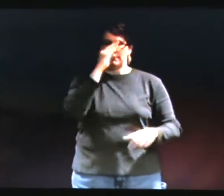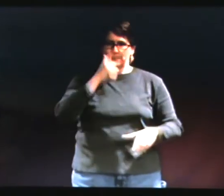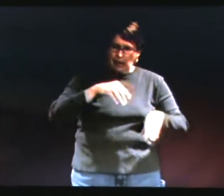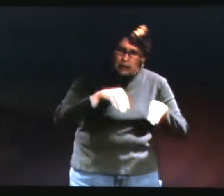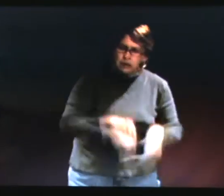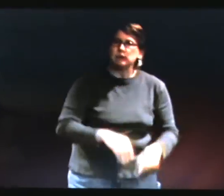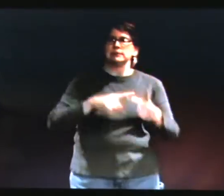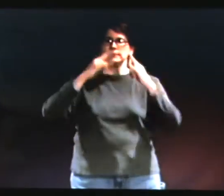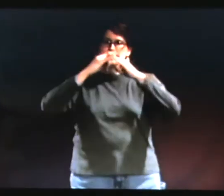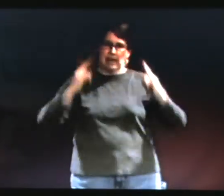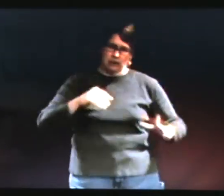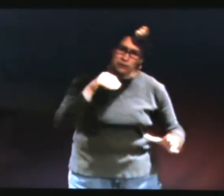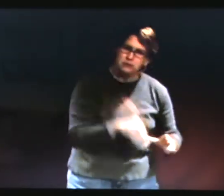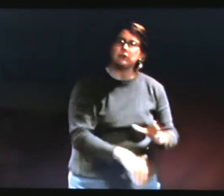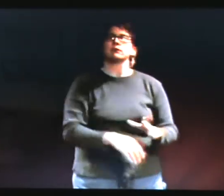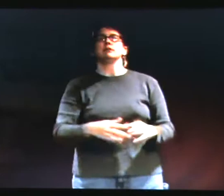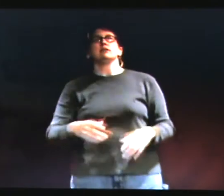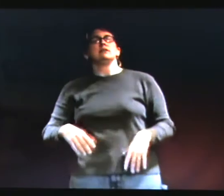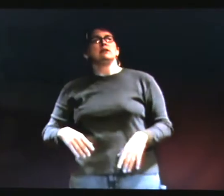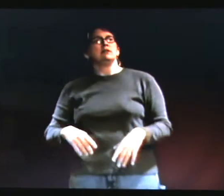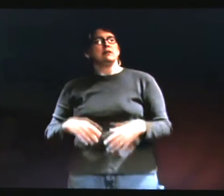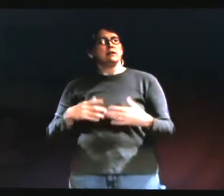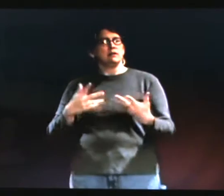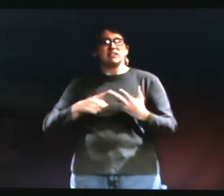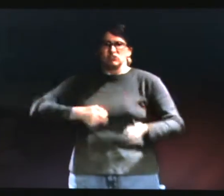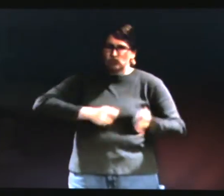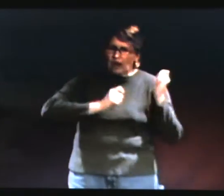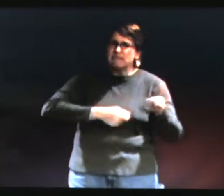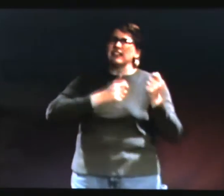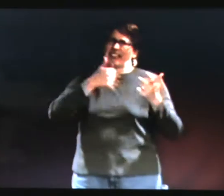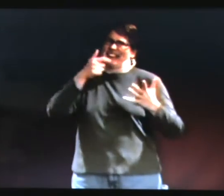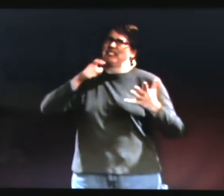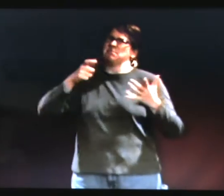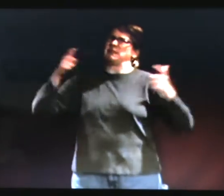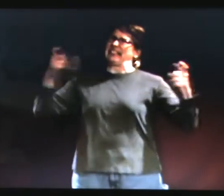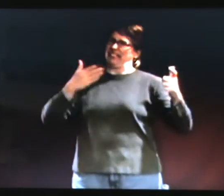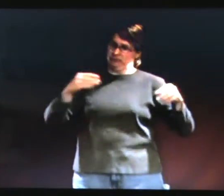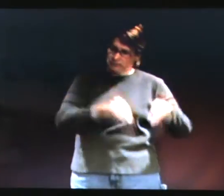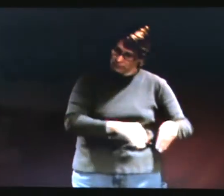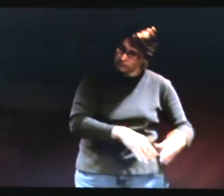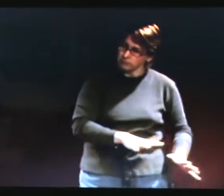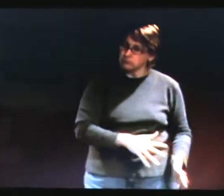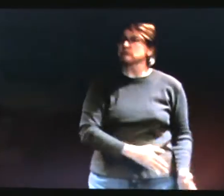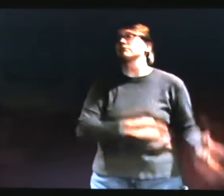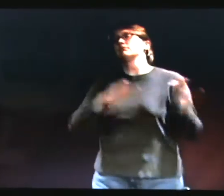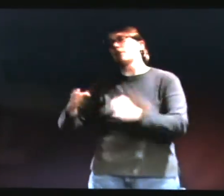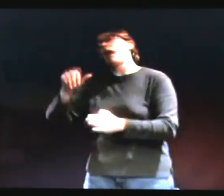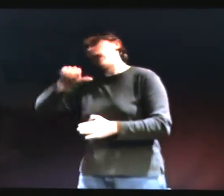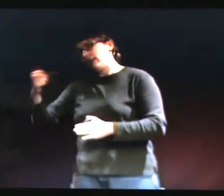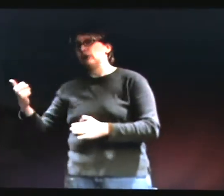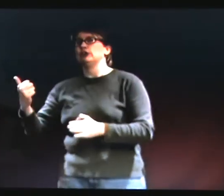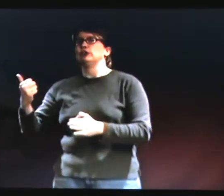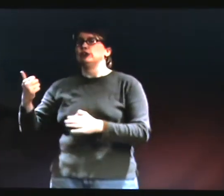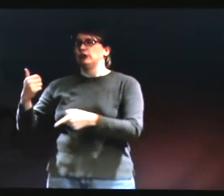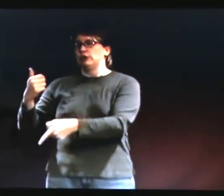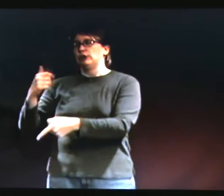First you put the big stuff, the tent, and then the sleeping bags, and the shovels. And then you have another